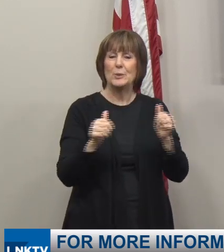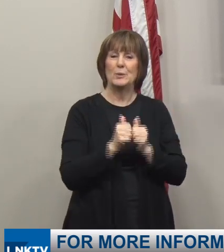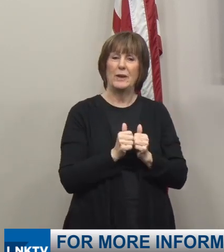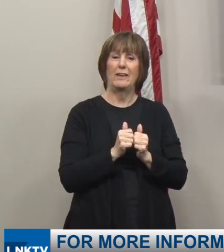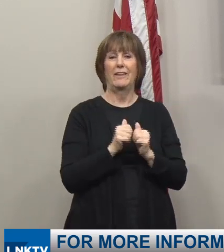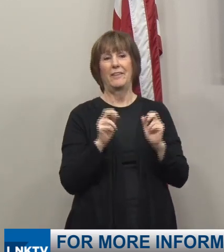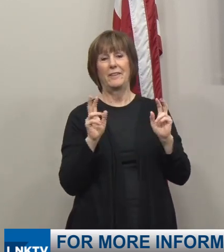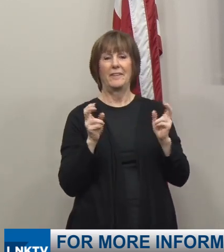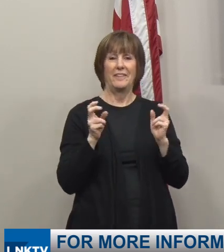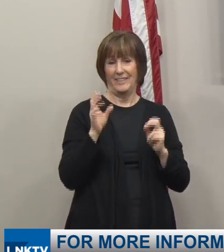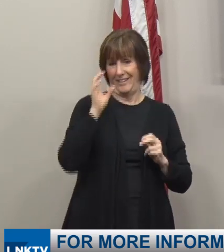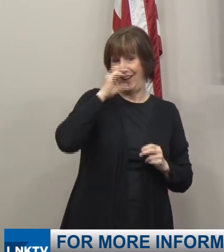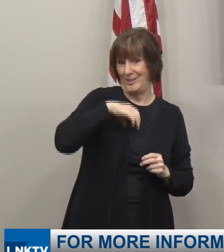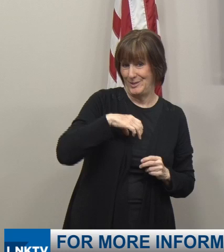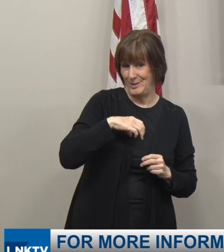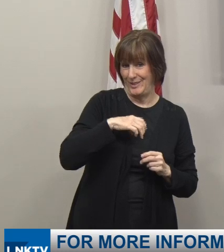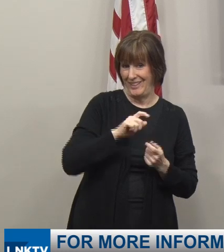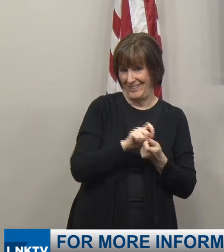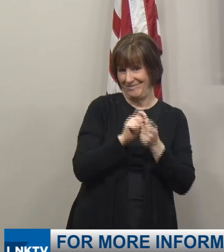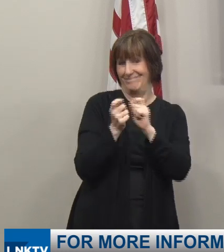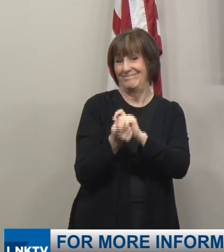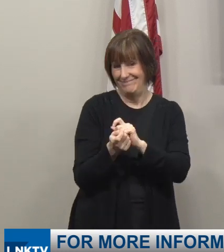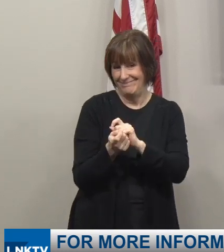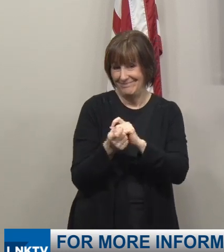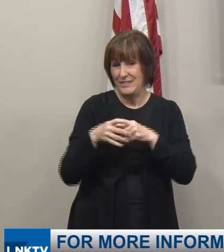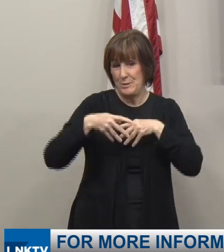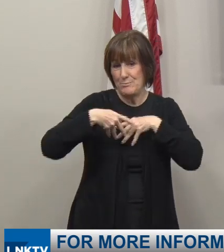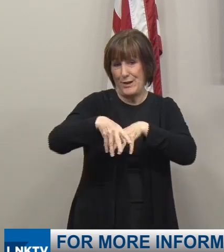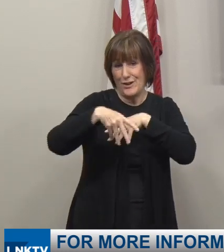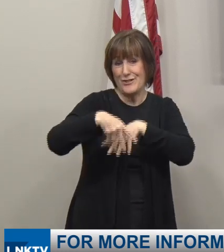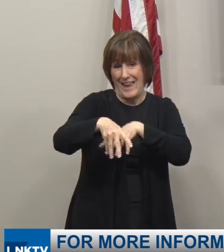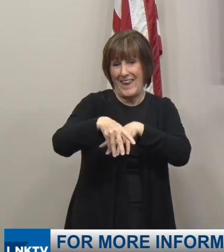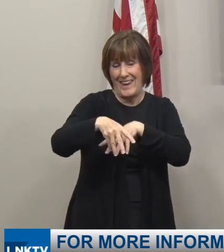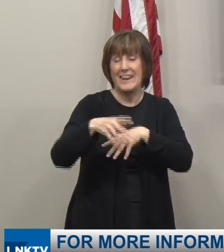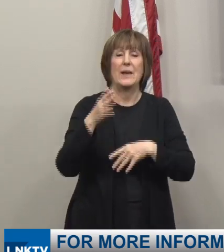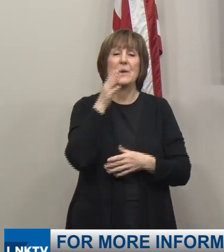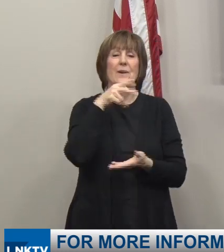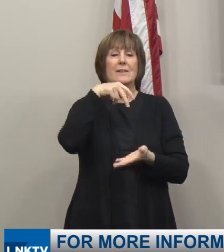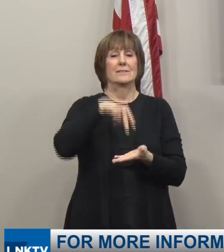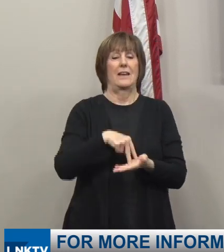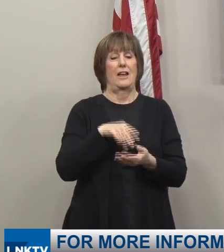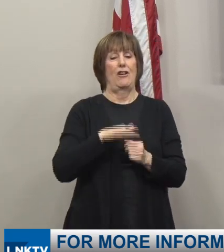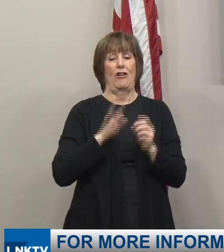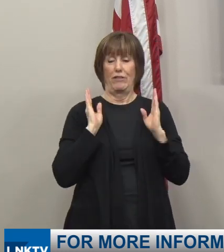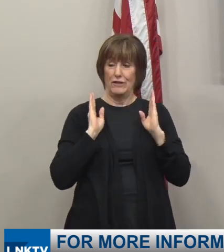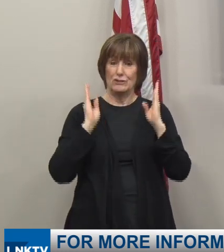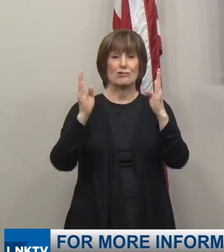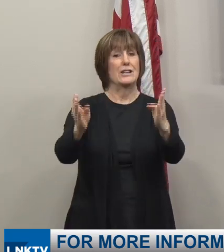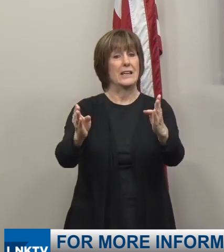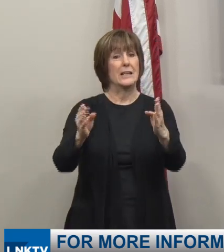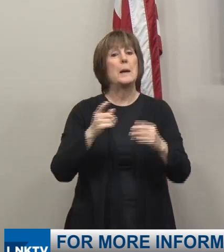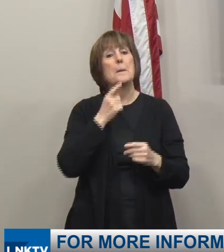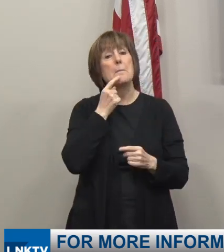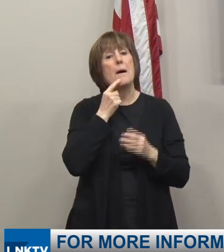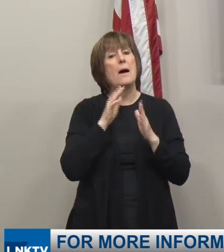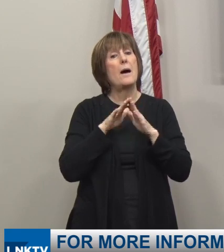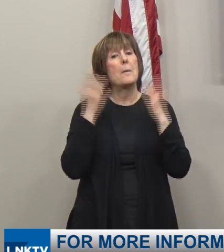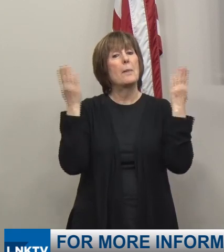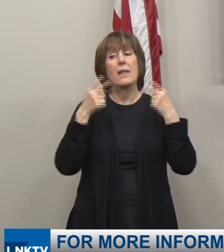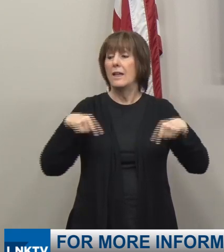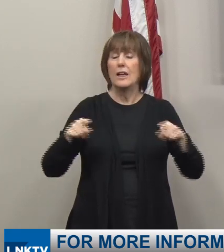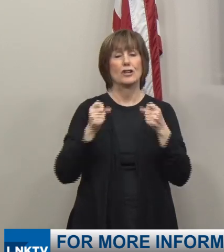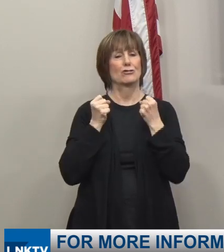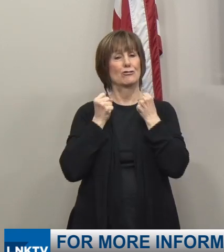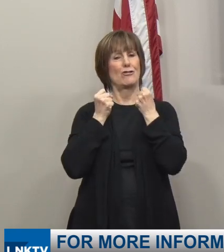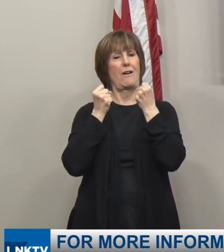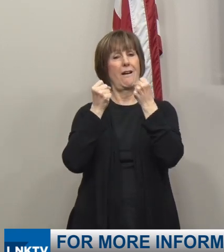a unusual and adapted sort of parade. The parade units will stand on the street, and the public is invited to